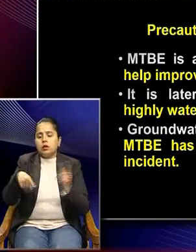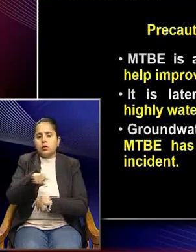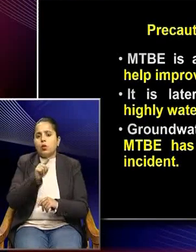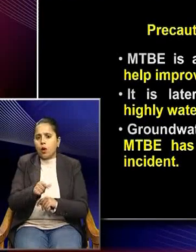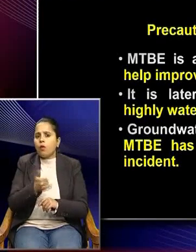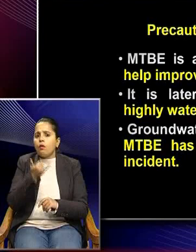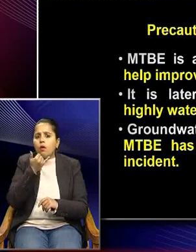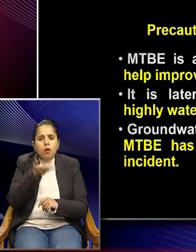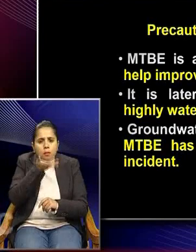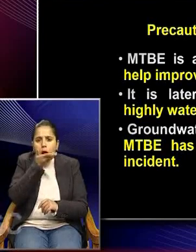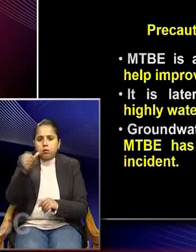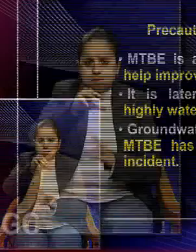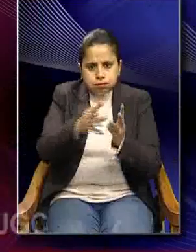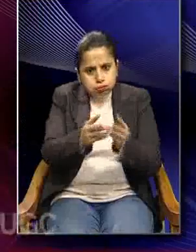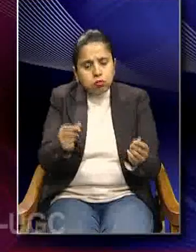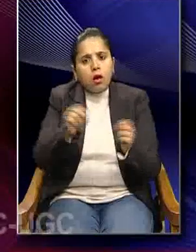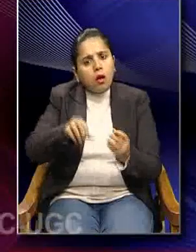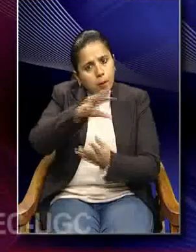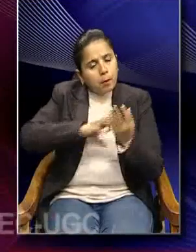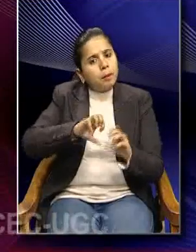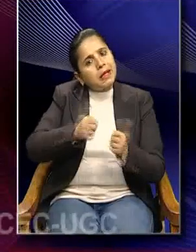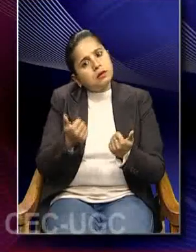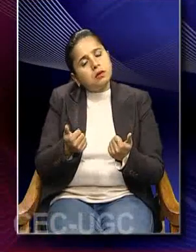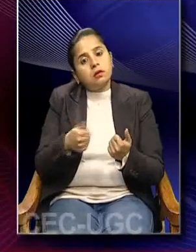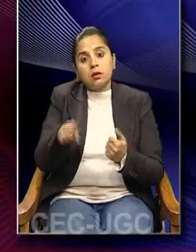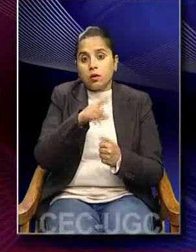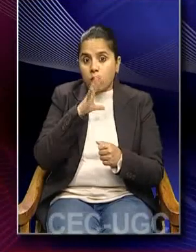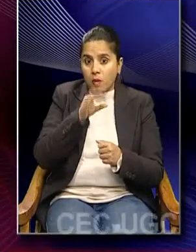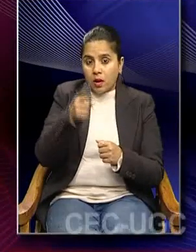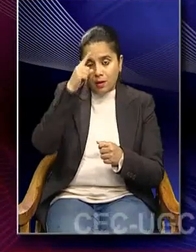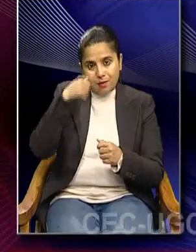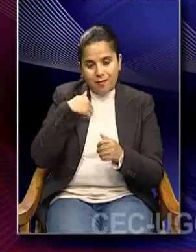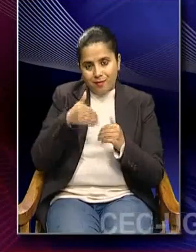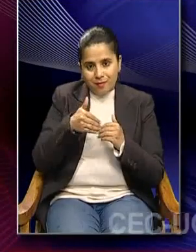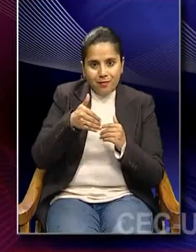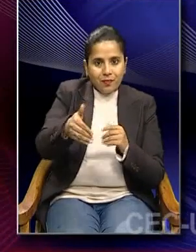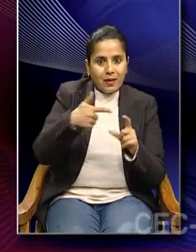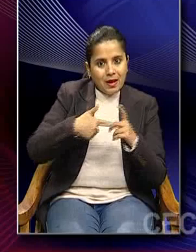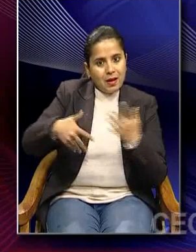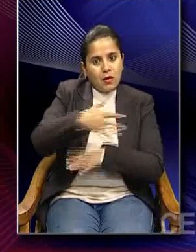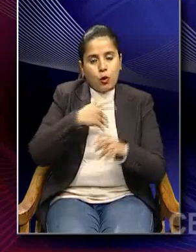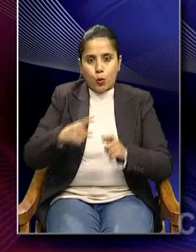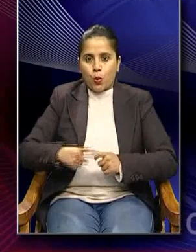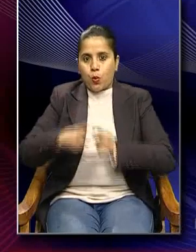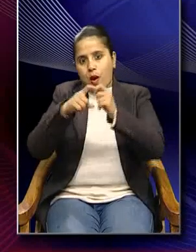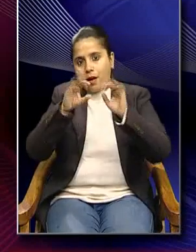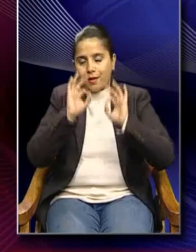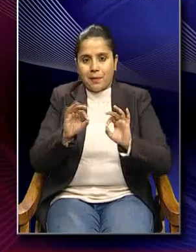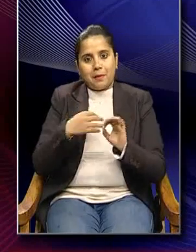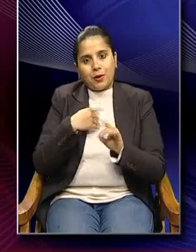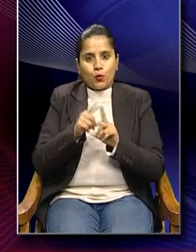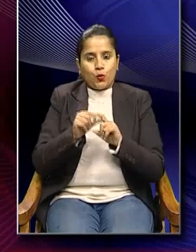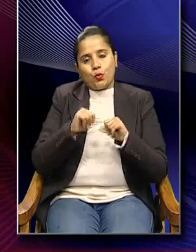soluble. So when you are actually proceeding towards environmental quality and making steps